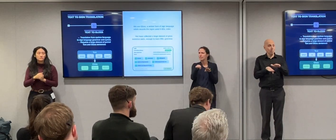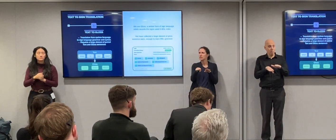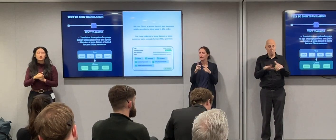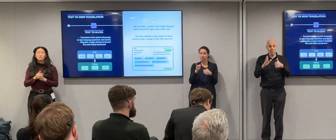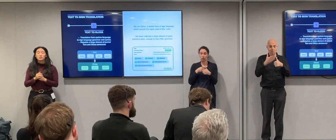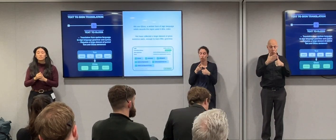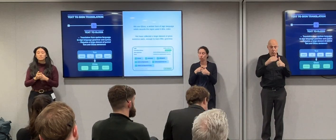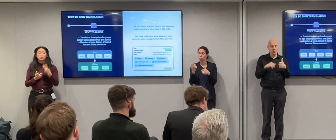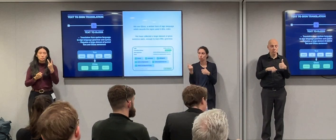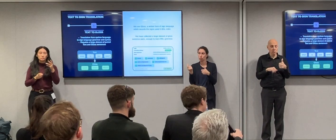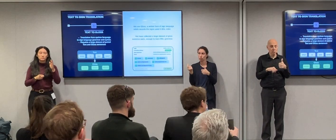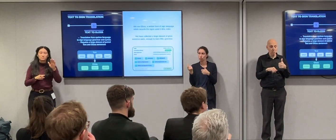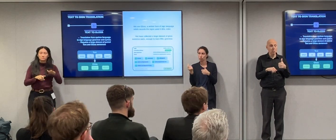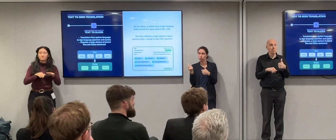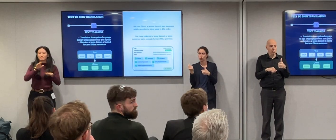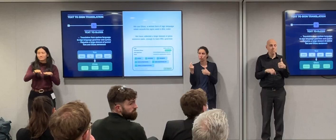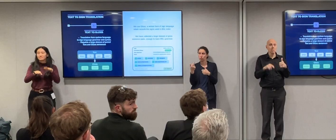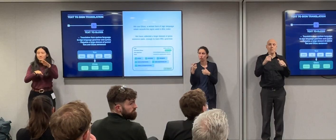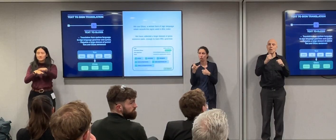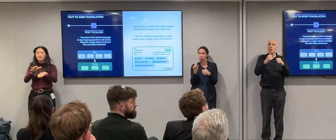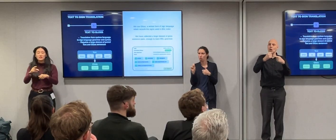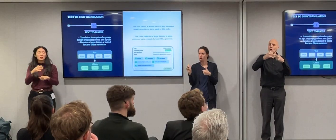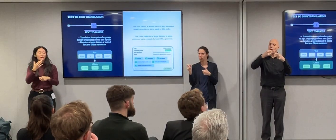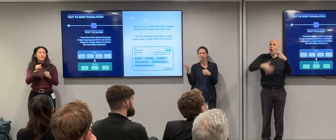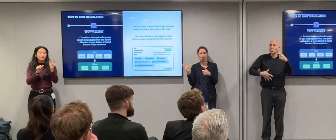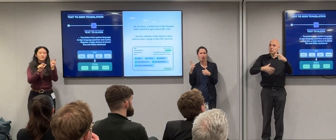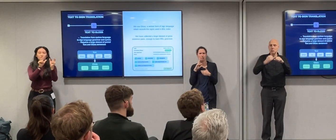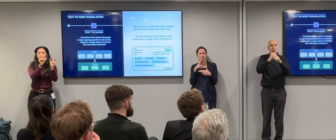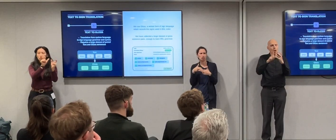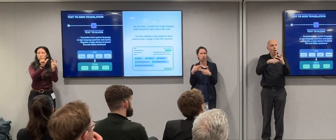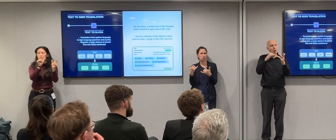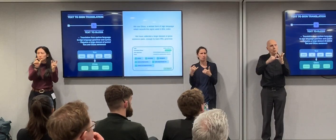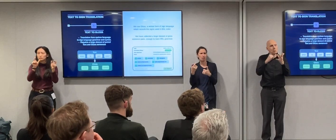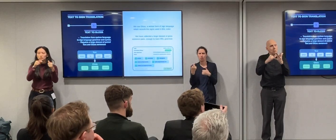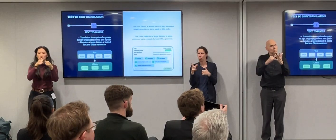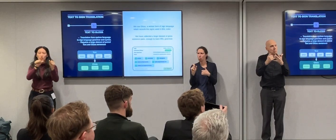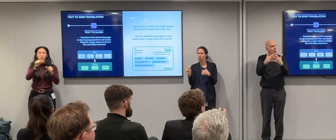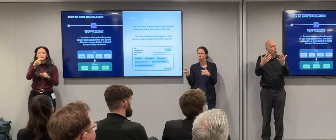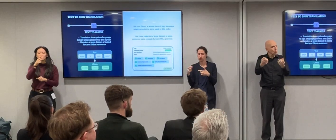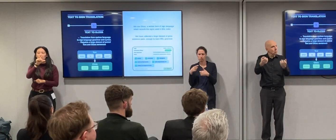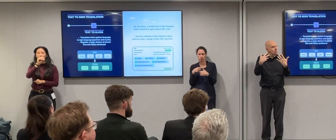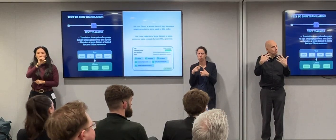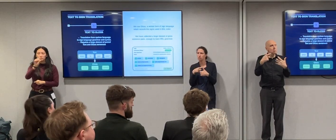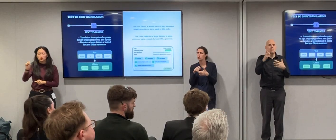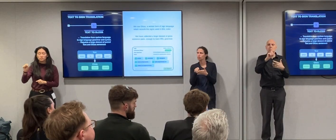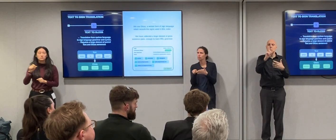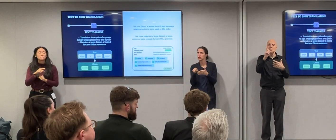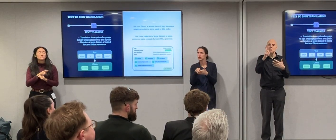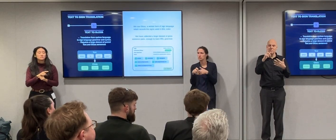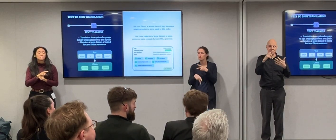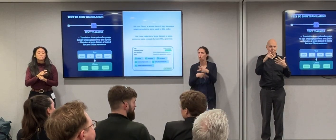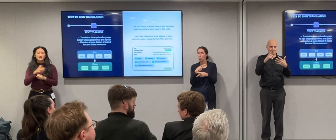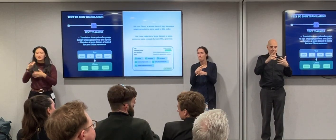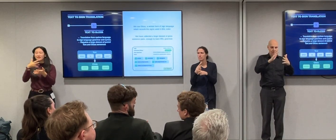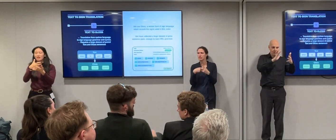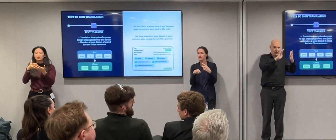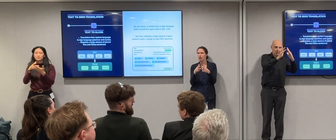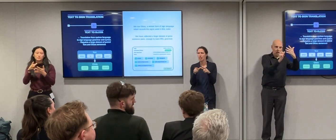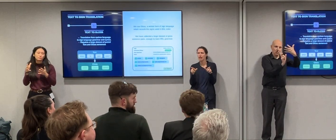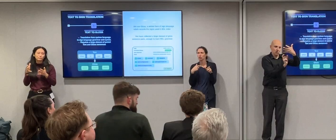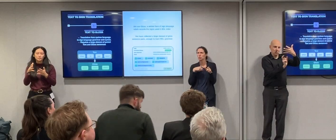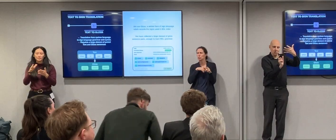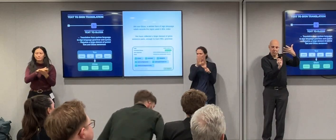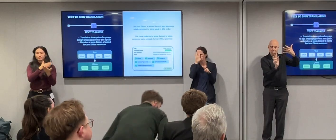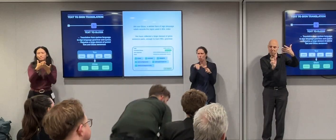step uses this thing called gloss, which a lot of people have referred to today, kind of that written form of sign language. We know